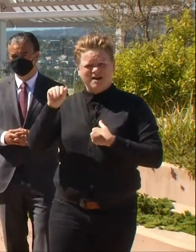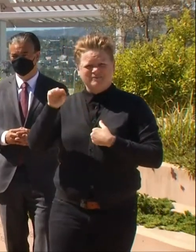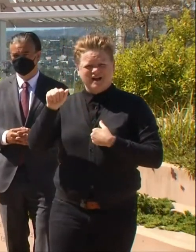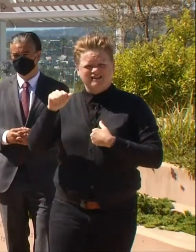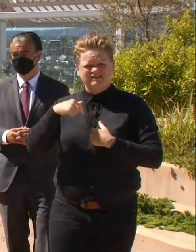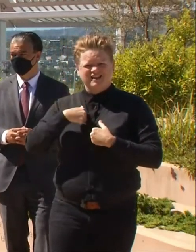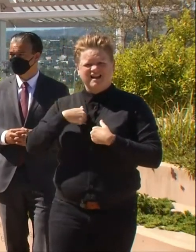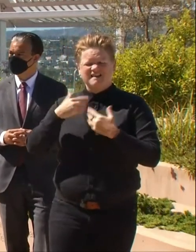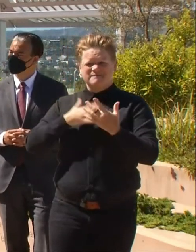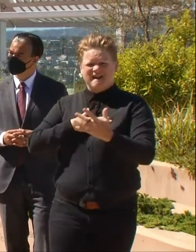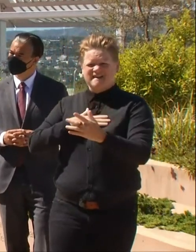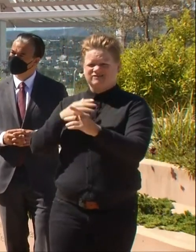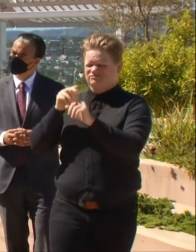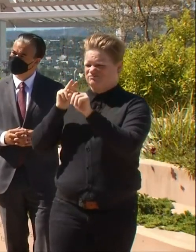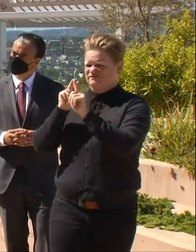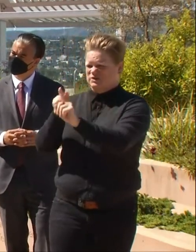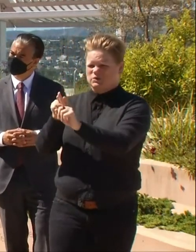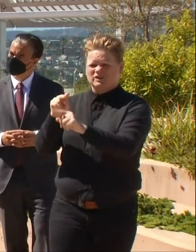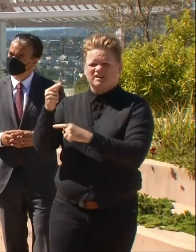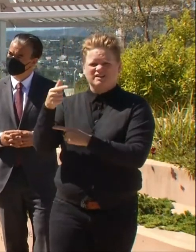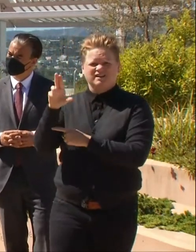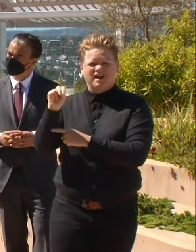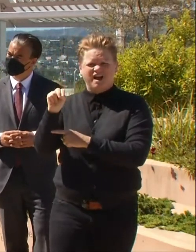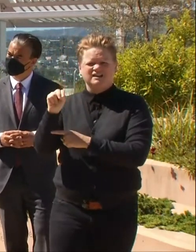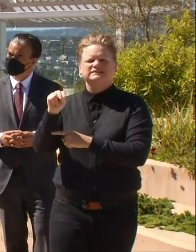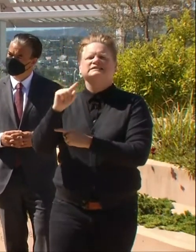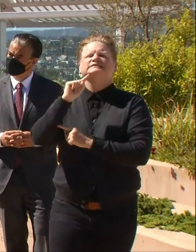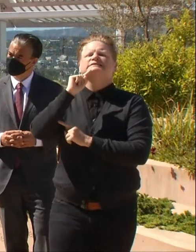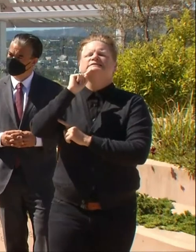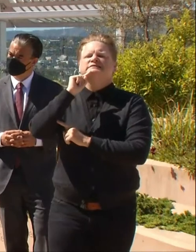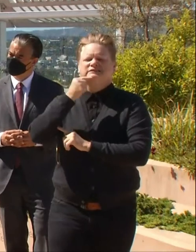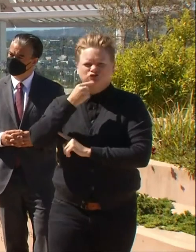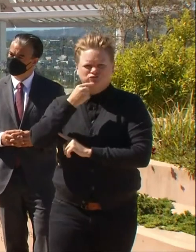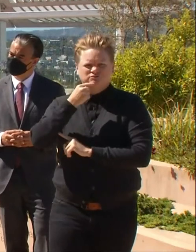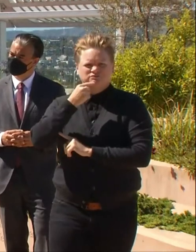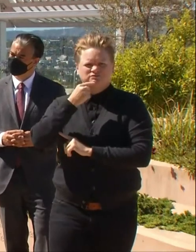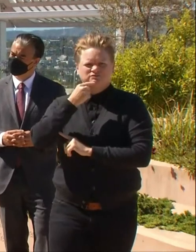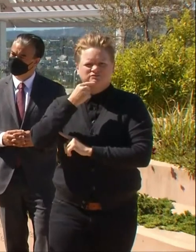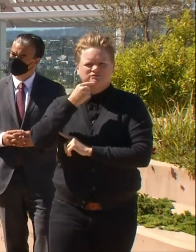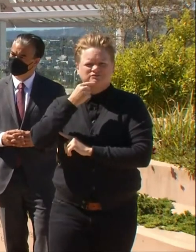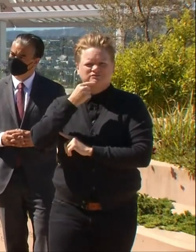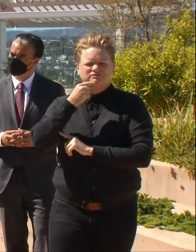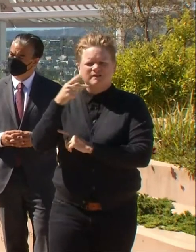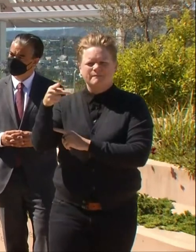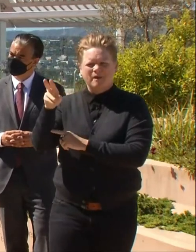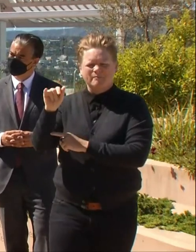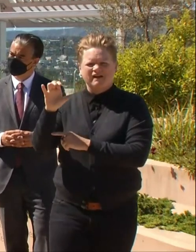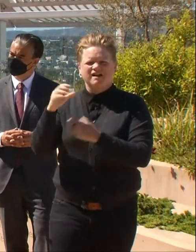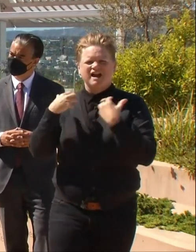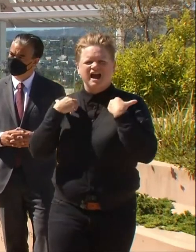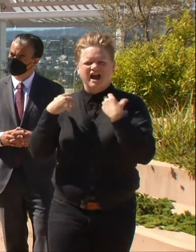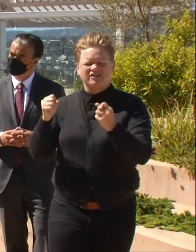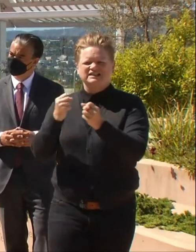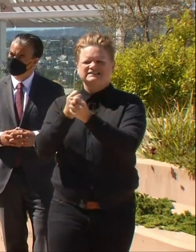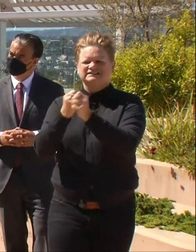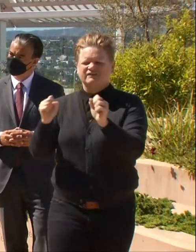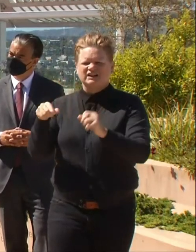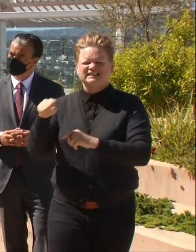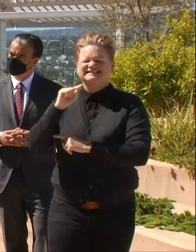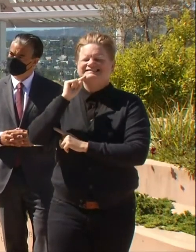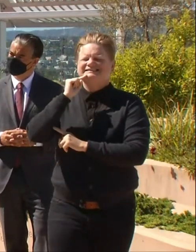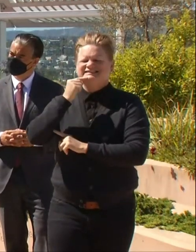as a major public health crisis for all Americans. Patients are injured in many mass shootings each year, but we